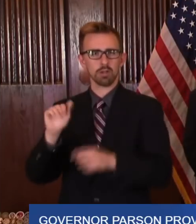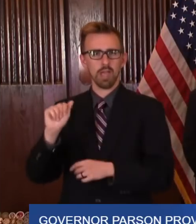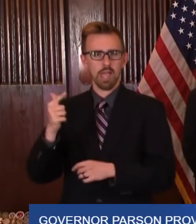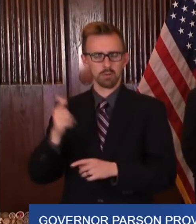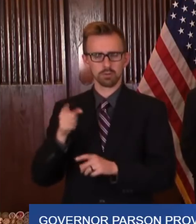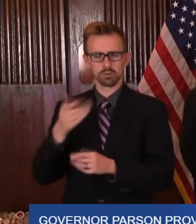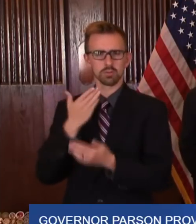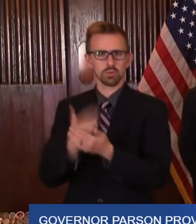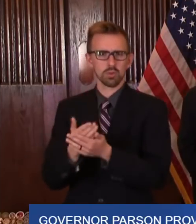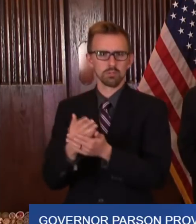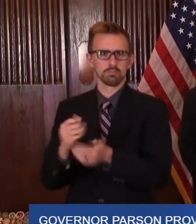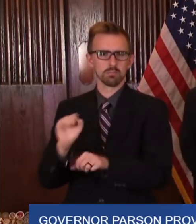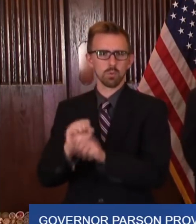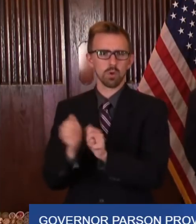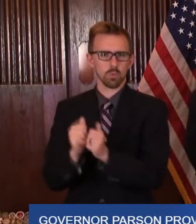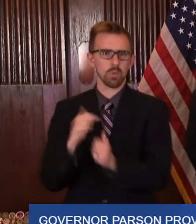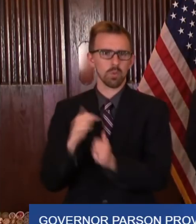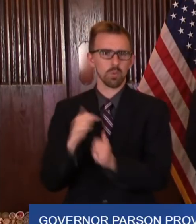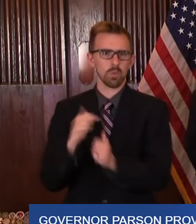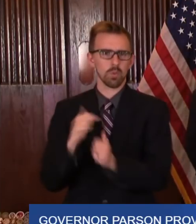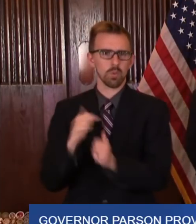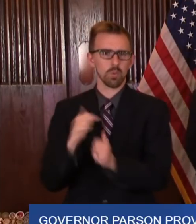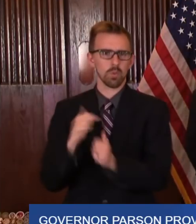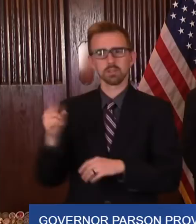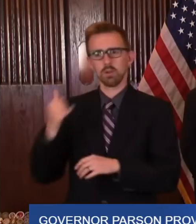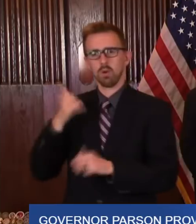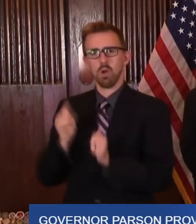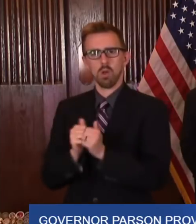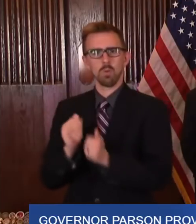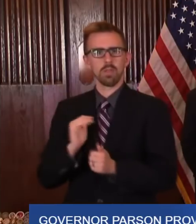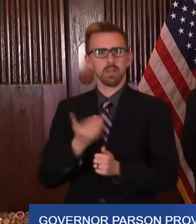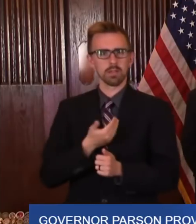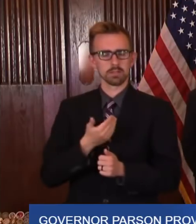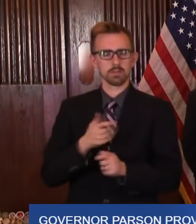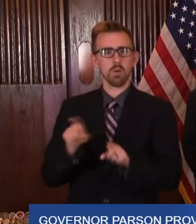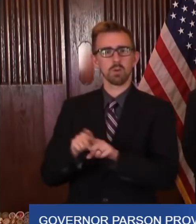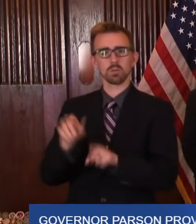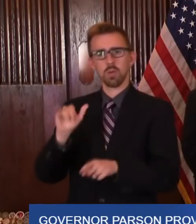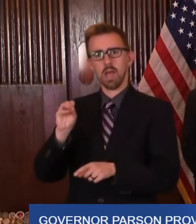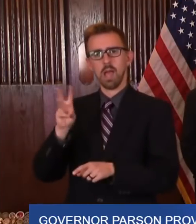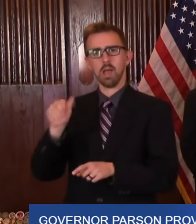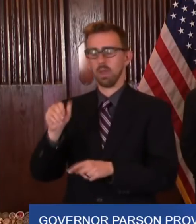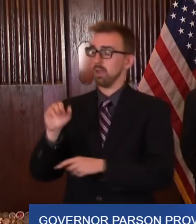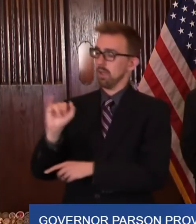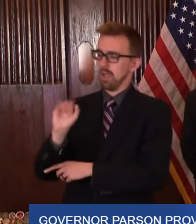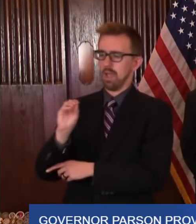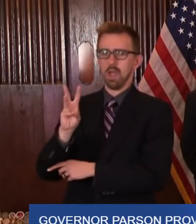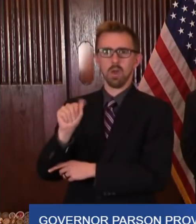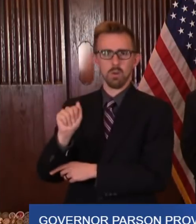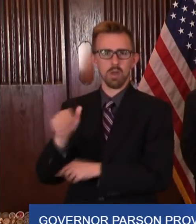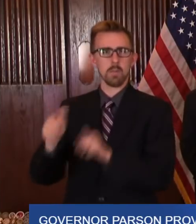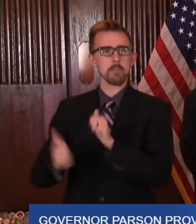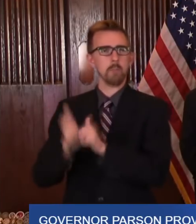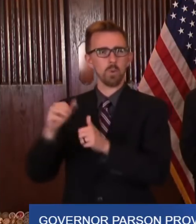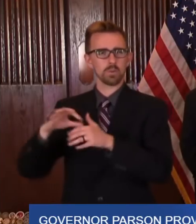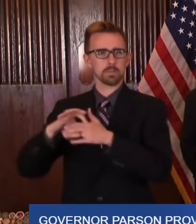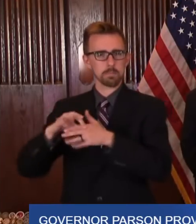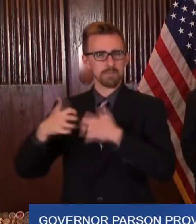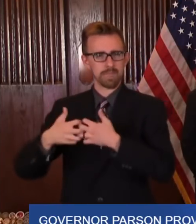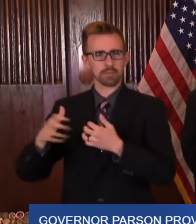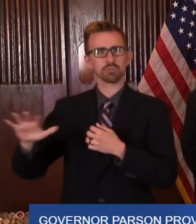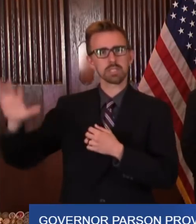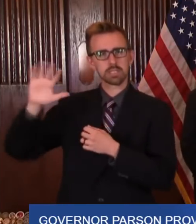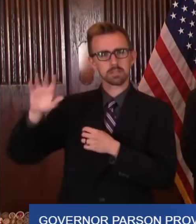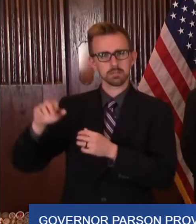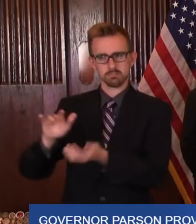great partner in this, she was on a conference call today with Iowa, where the most meat packing plants in the country are, to look